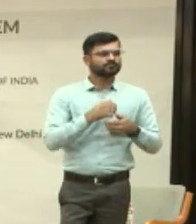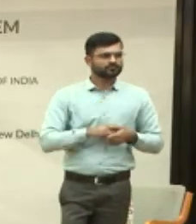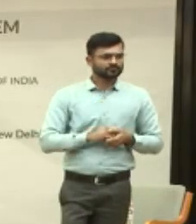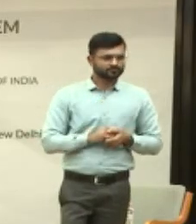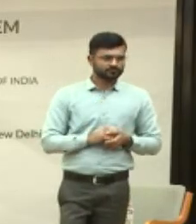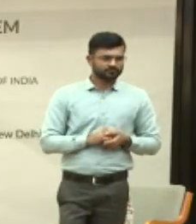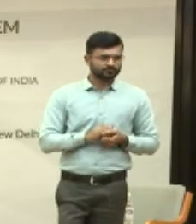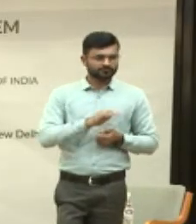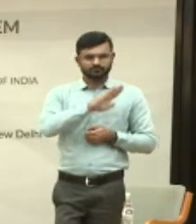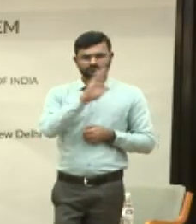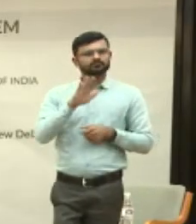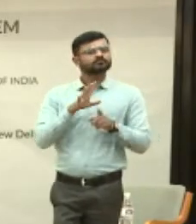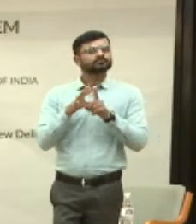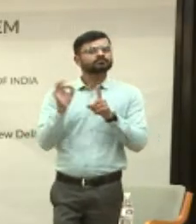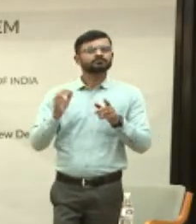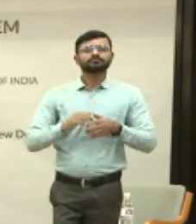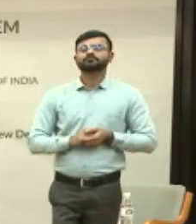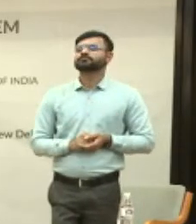know nothing of the kind.